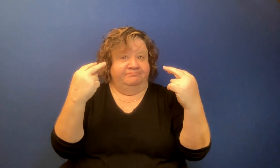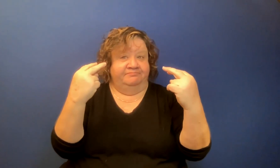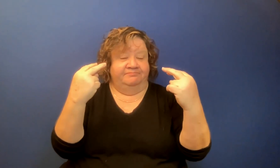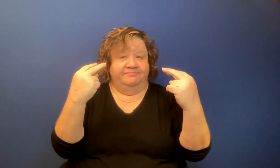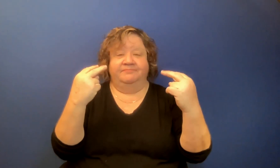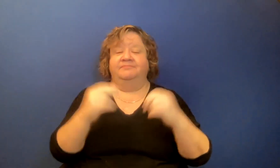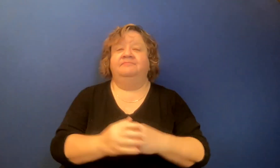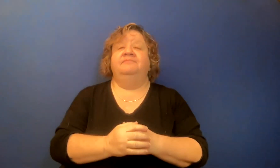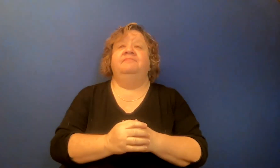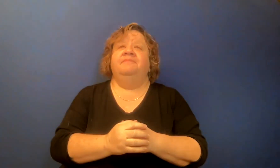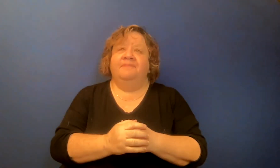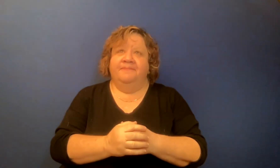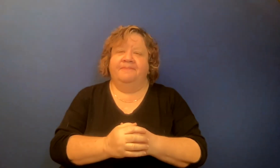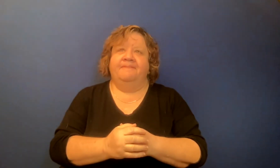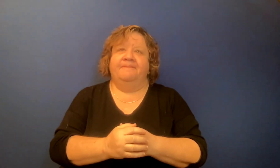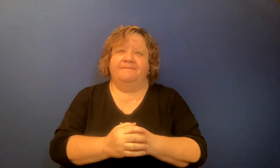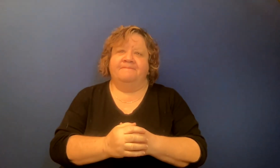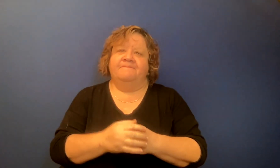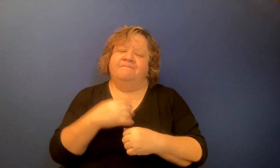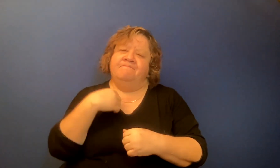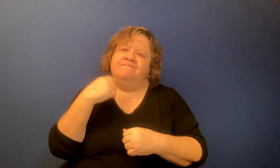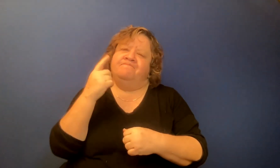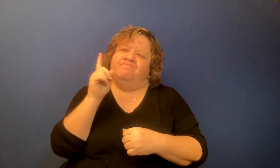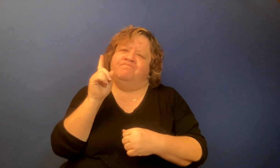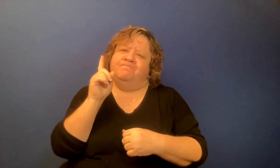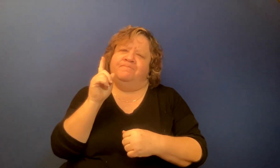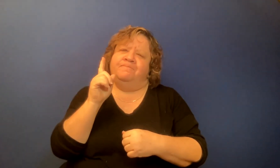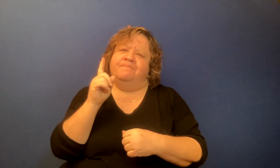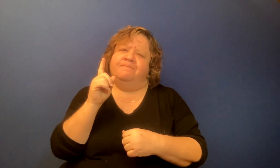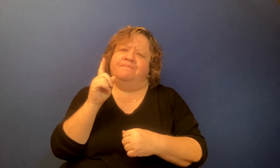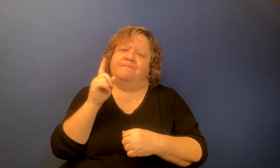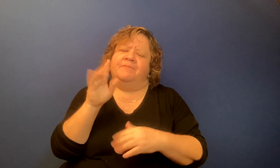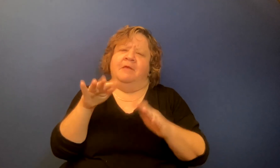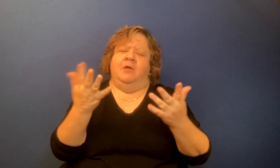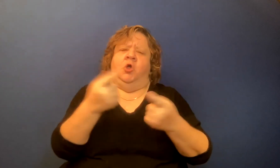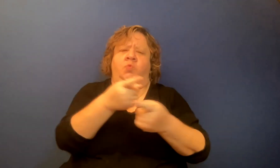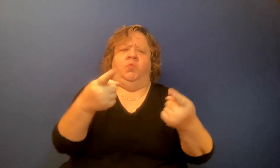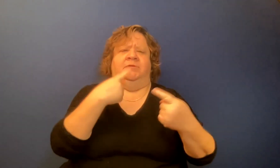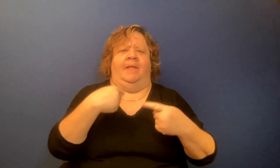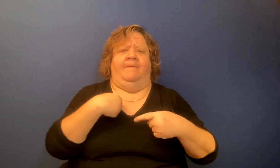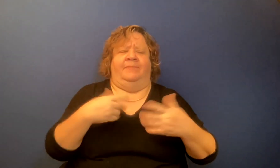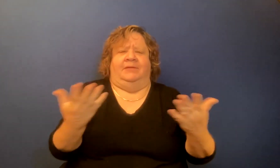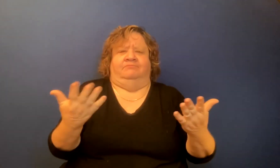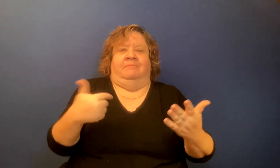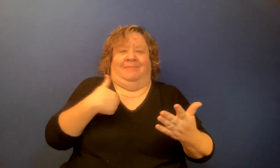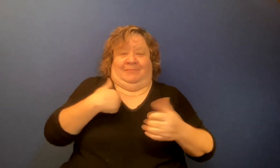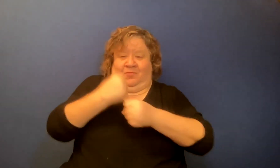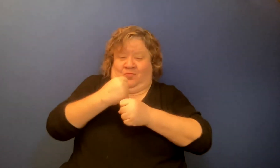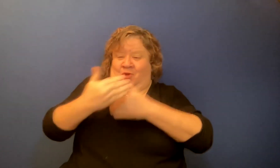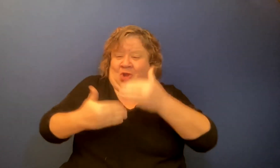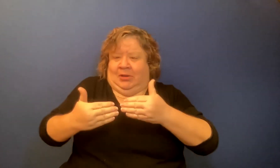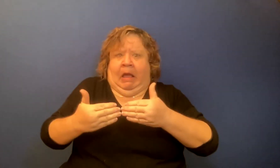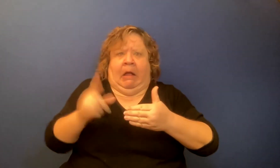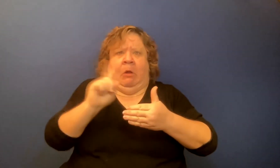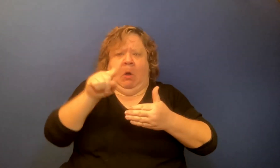should we not do? Is there anything that we should avoid doing or not do or not include, apart